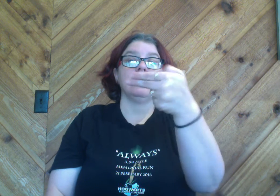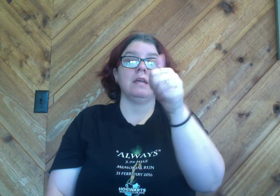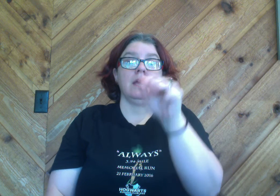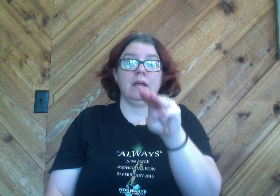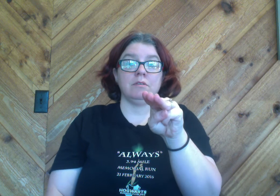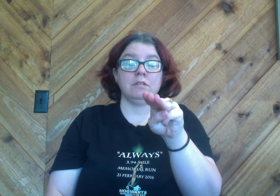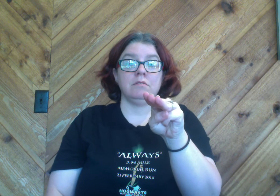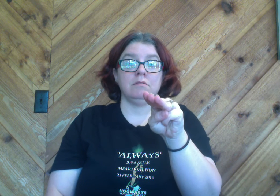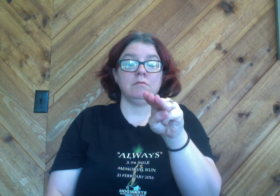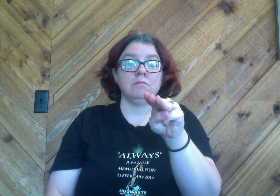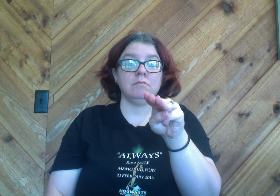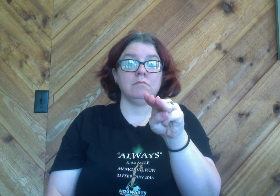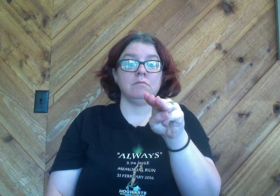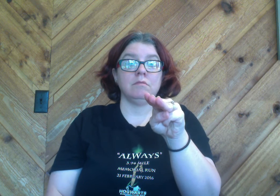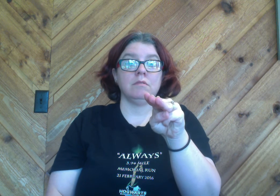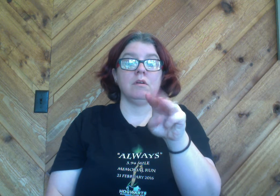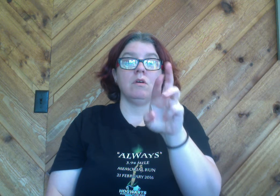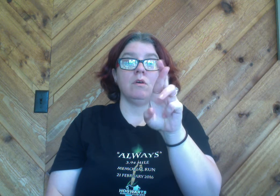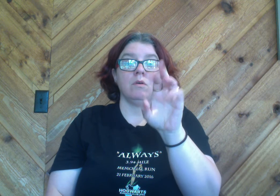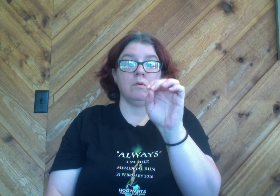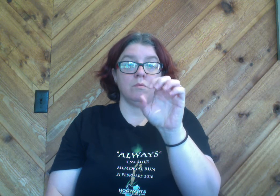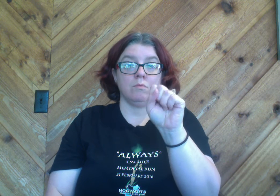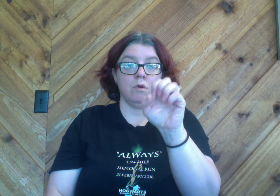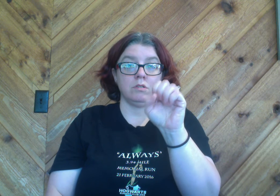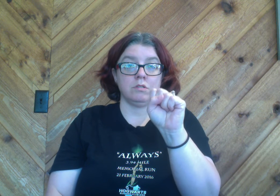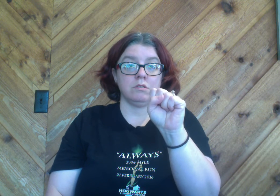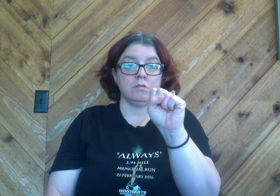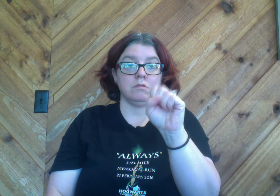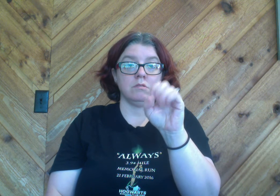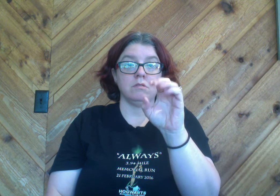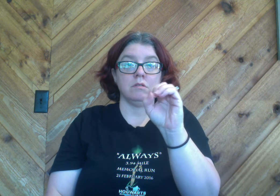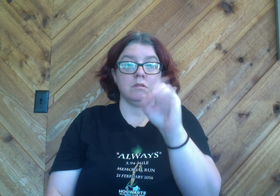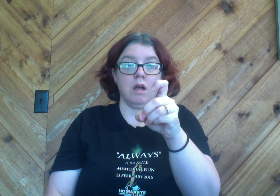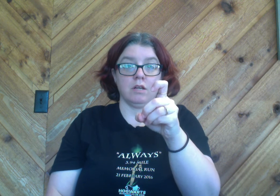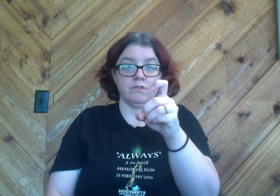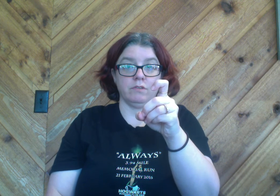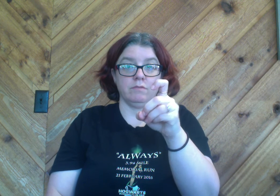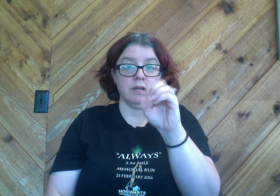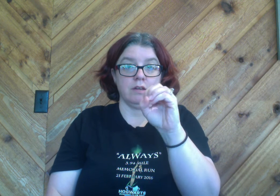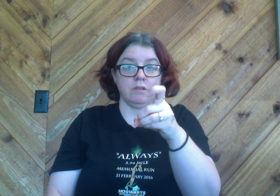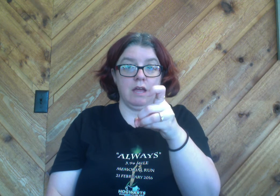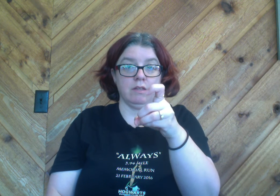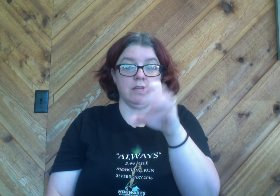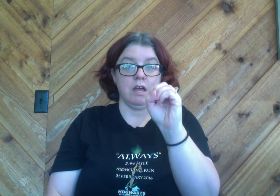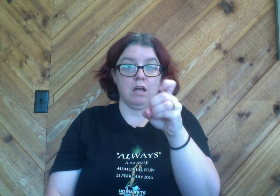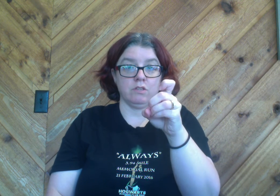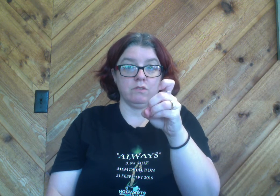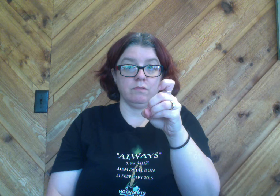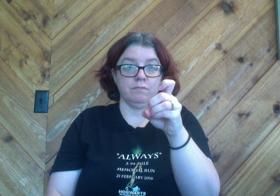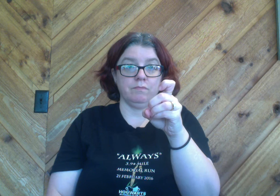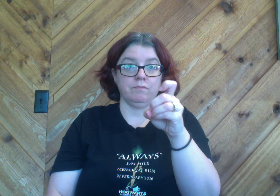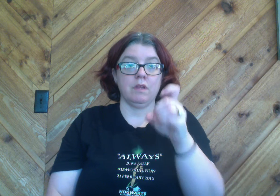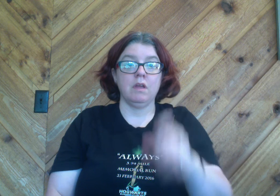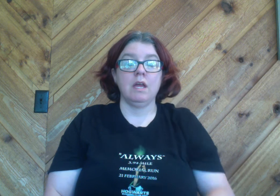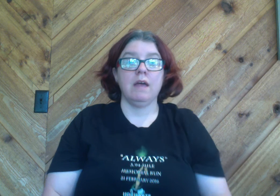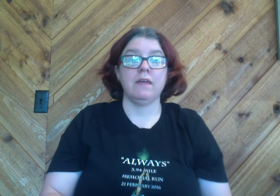Hamilton, Ross, Oxford. Kind of goes out like that. Oxford. And